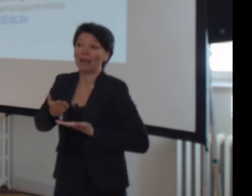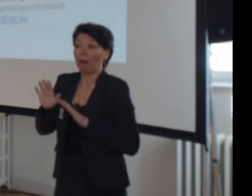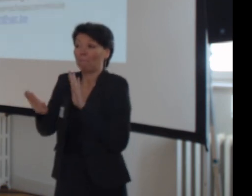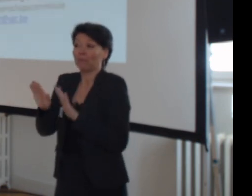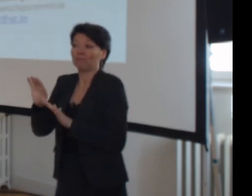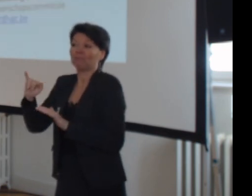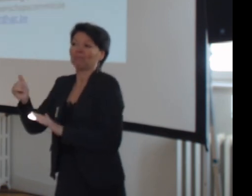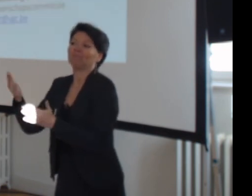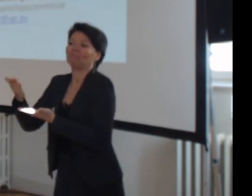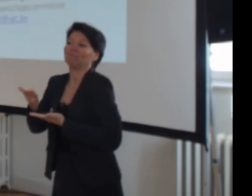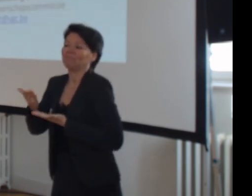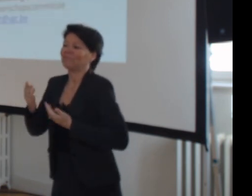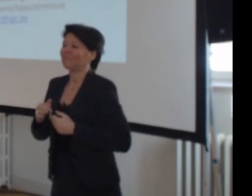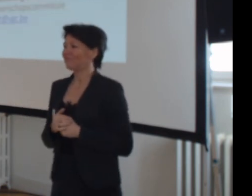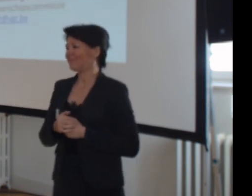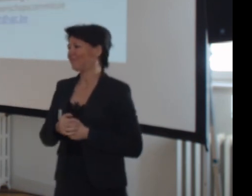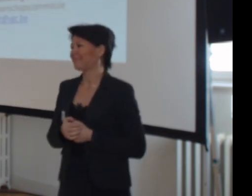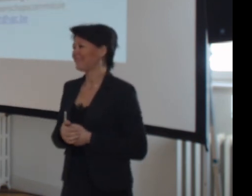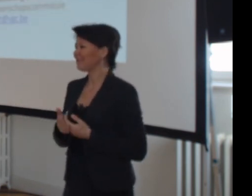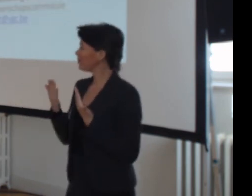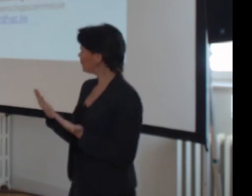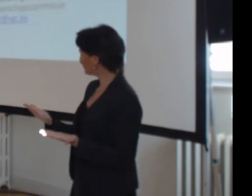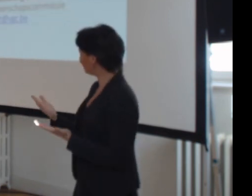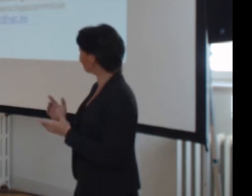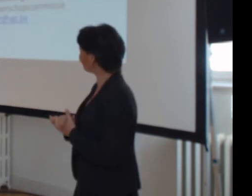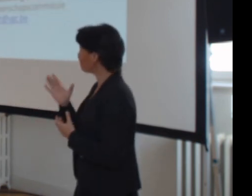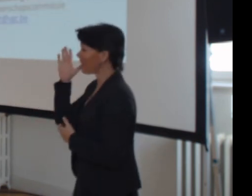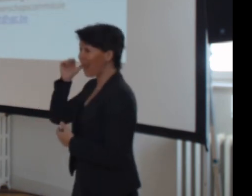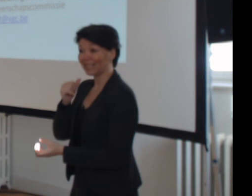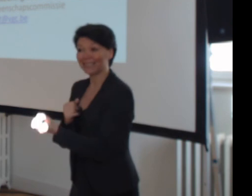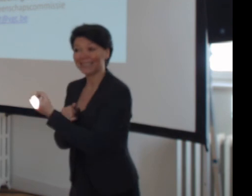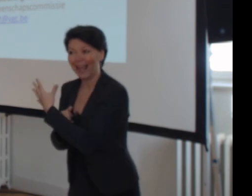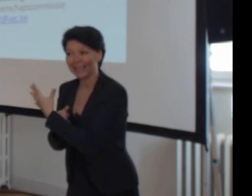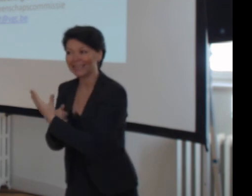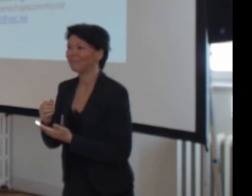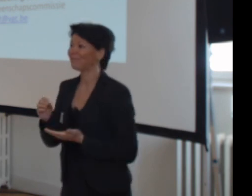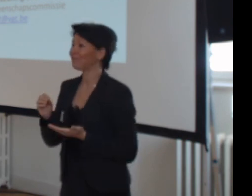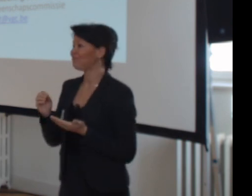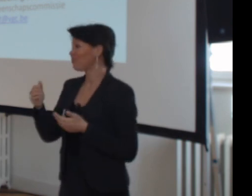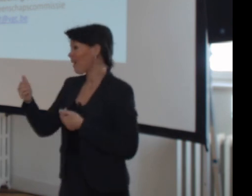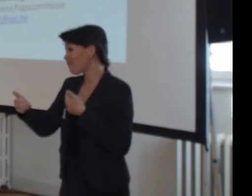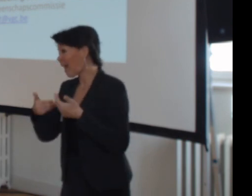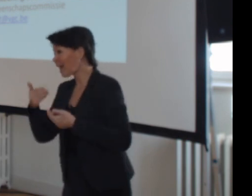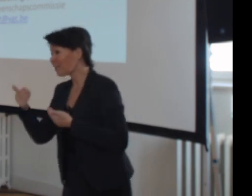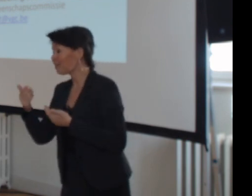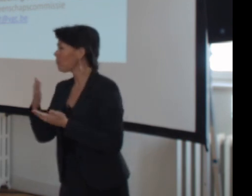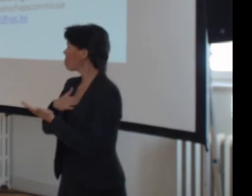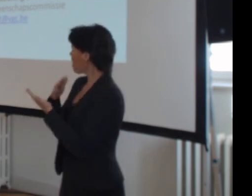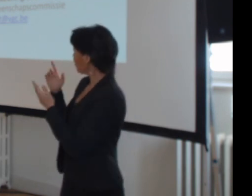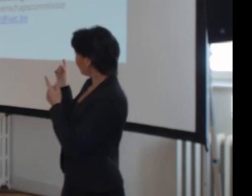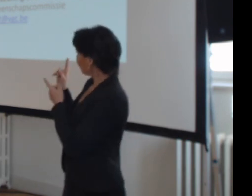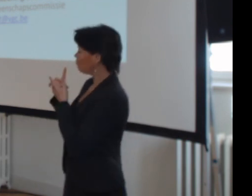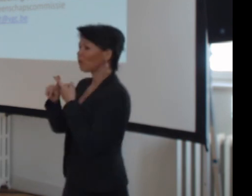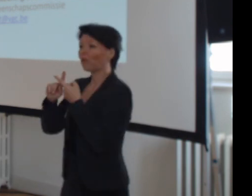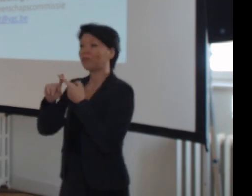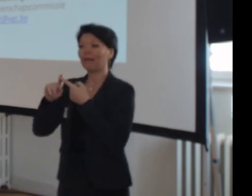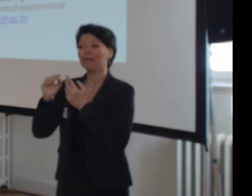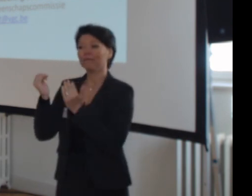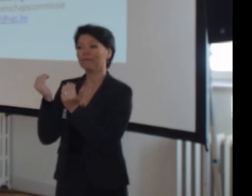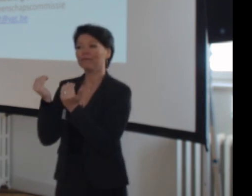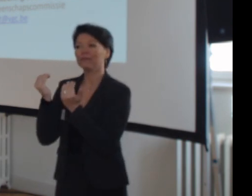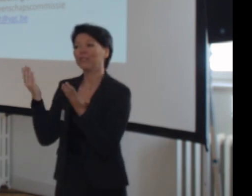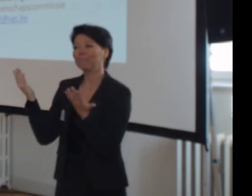follow. That's the last slides. Questions, and anyhow, my